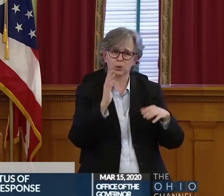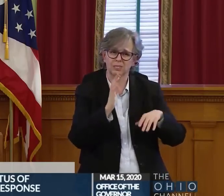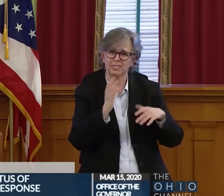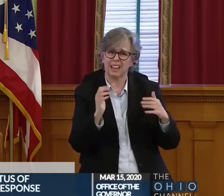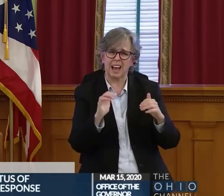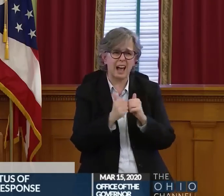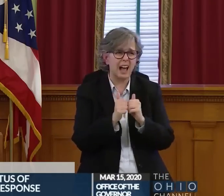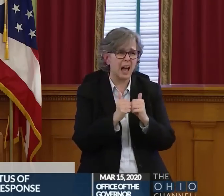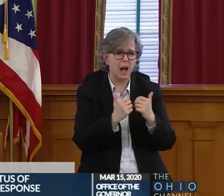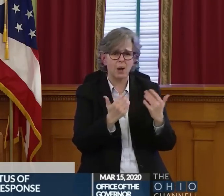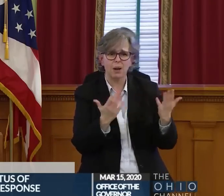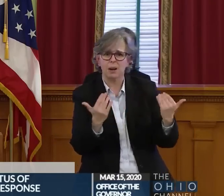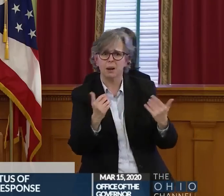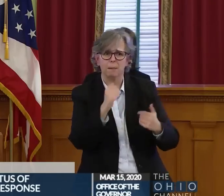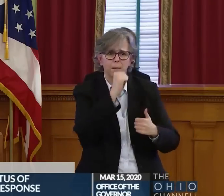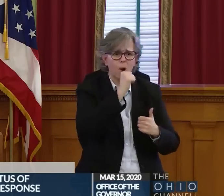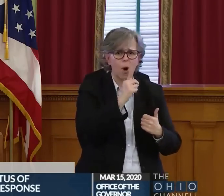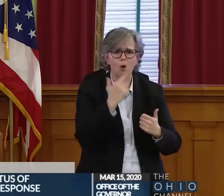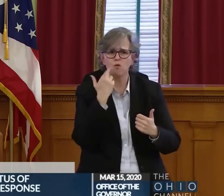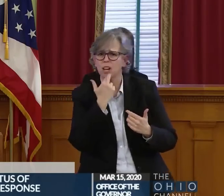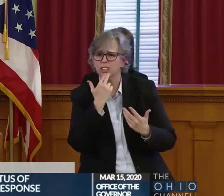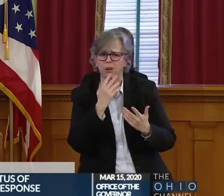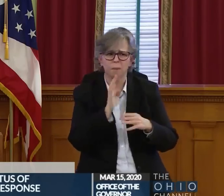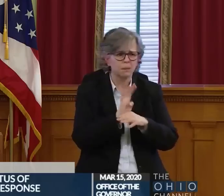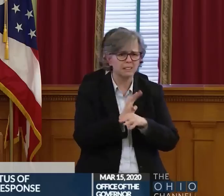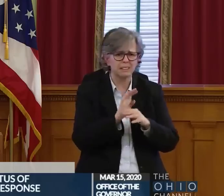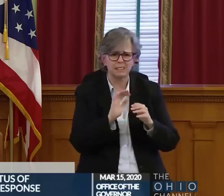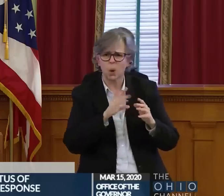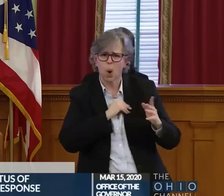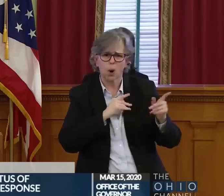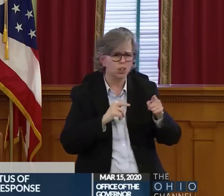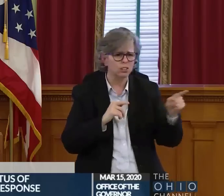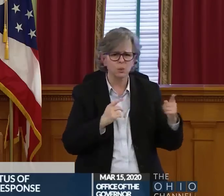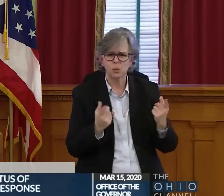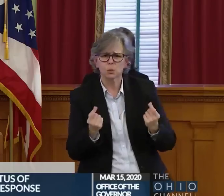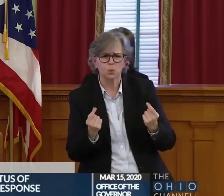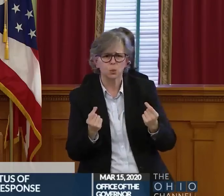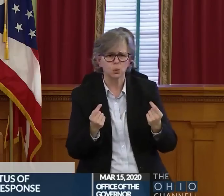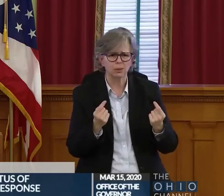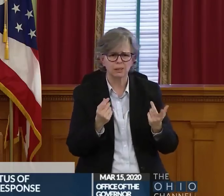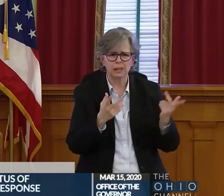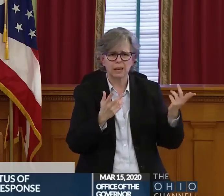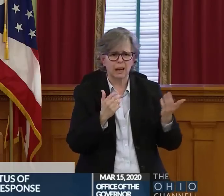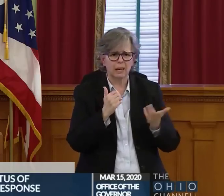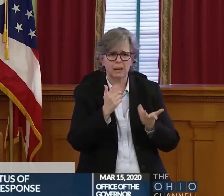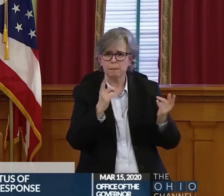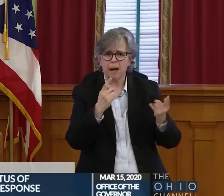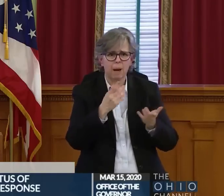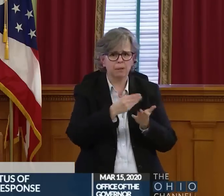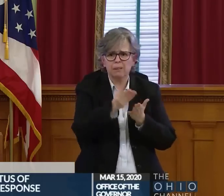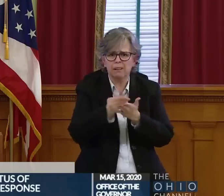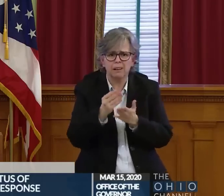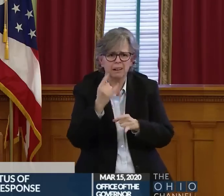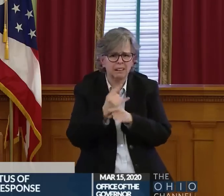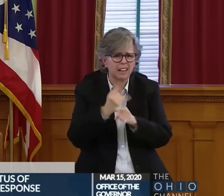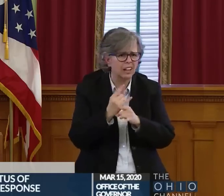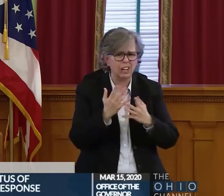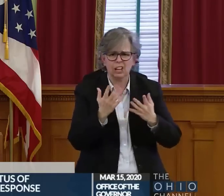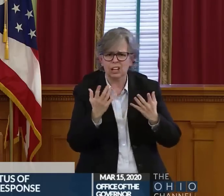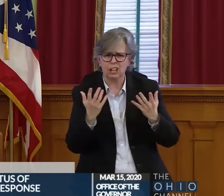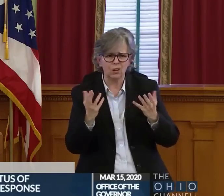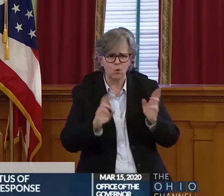who may have purchased liquor in preparation for whether it